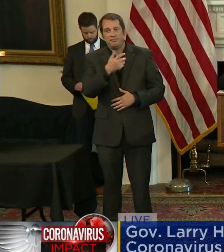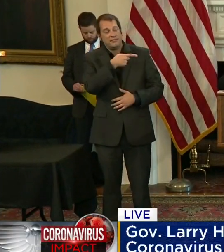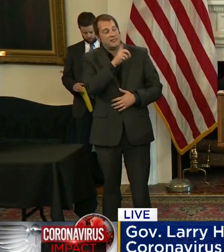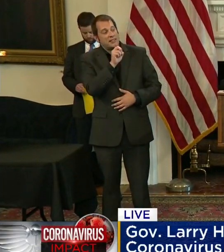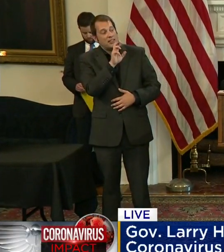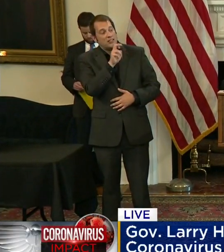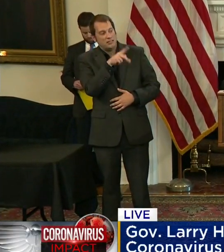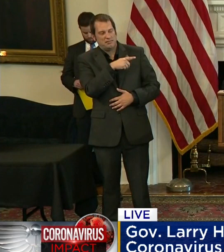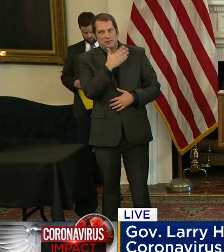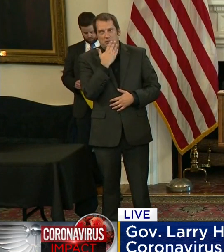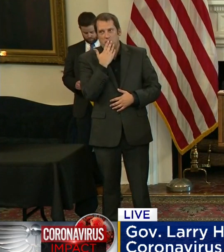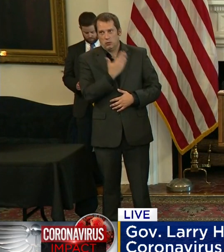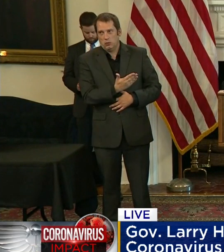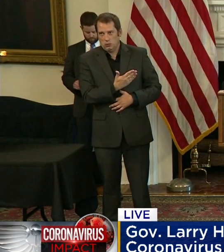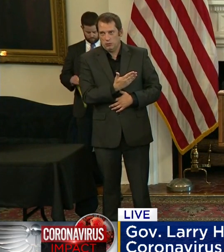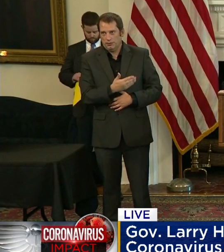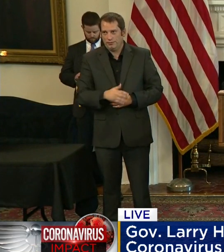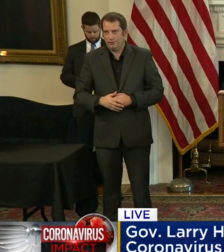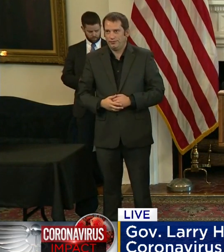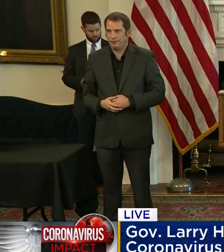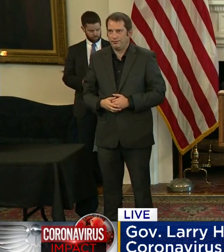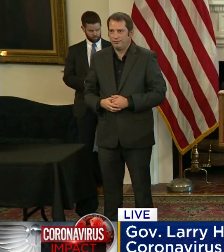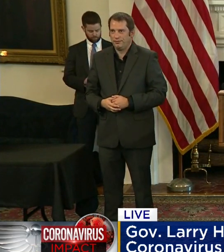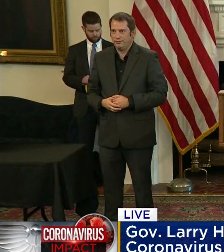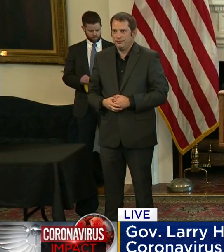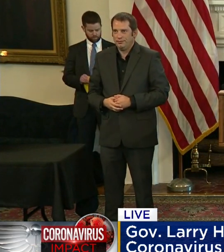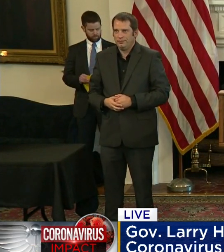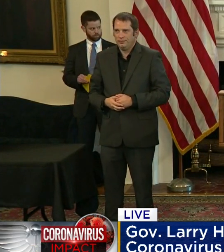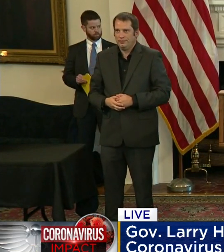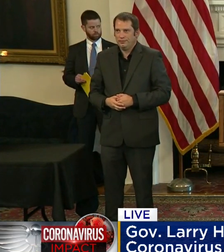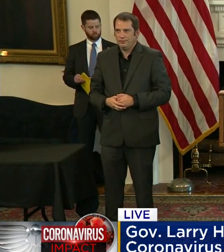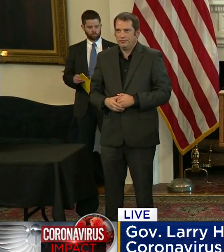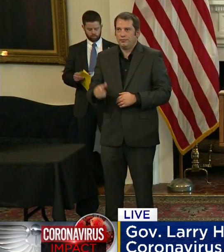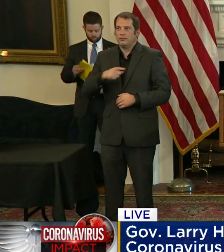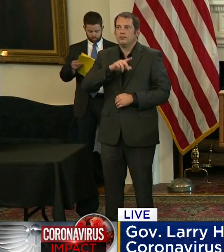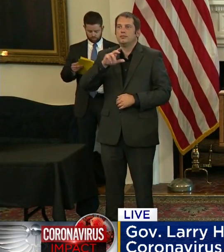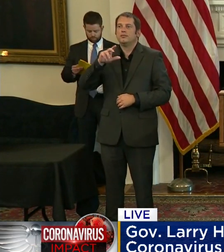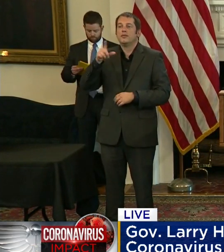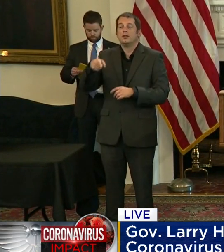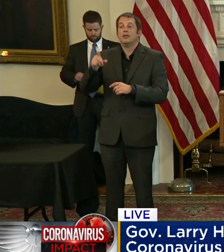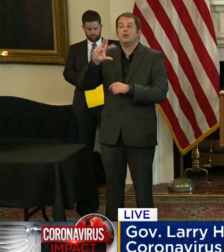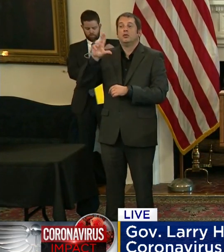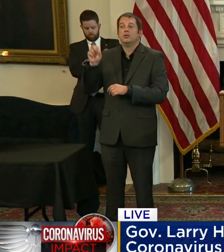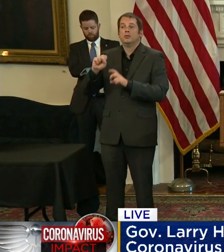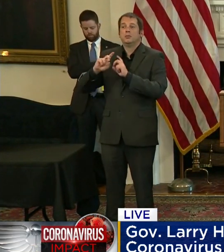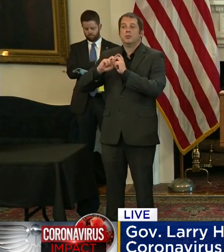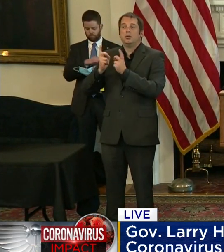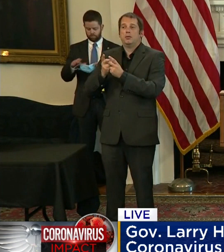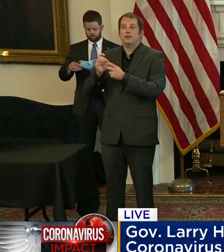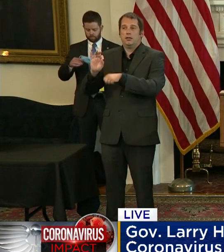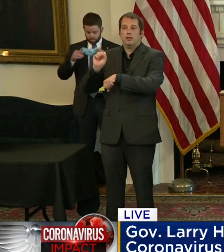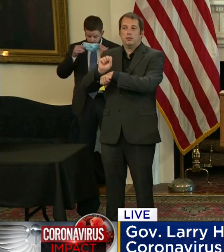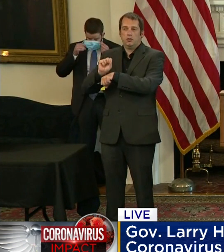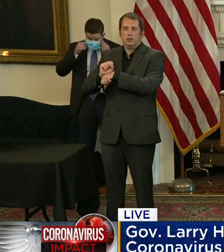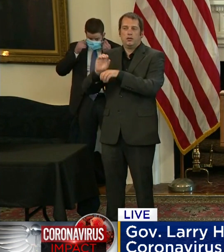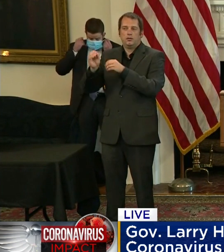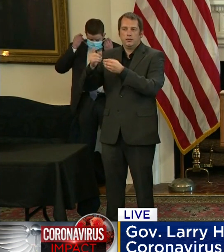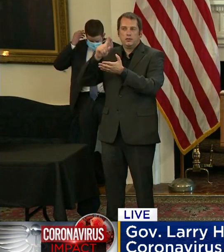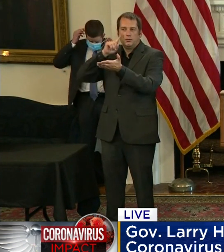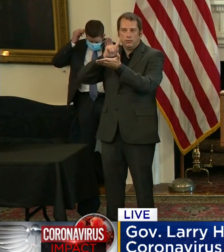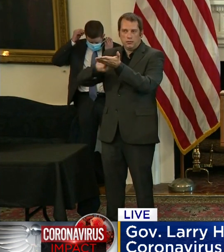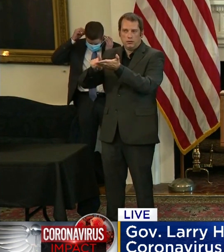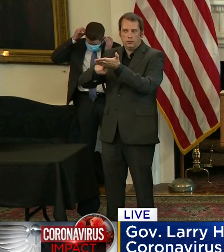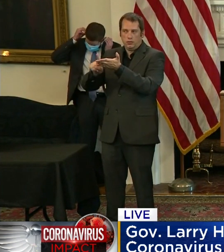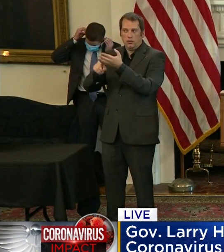the U.S. Department of Labor, Office of the Inspector General very much. I want to thank the U.S.